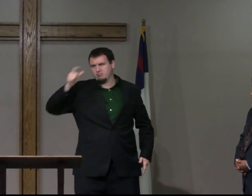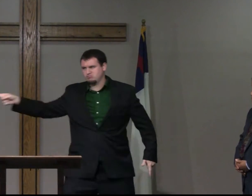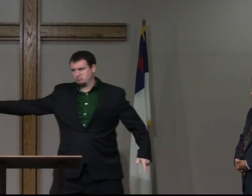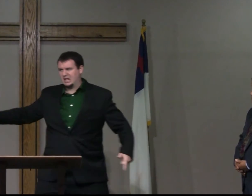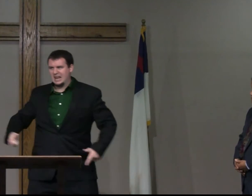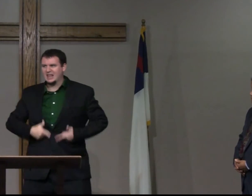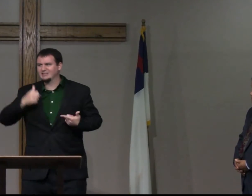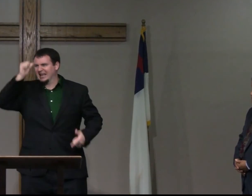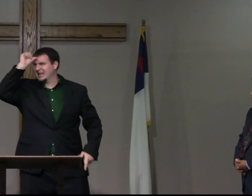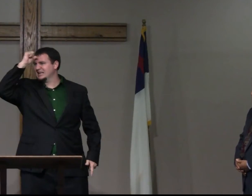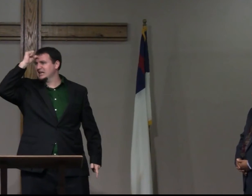India.